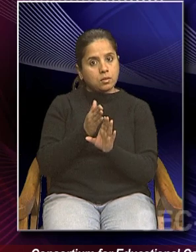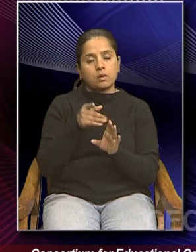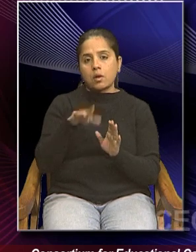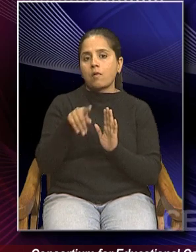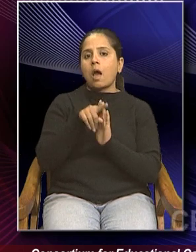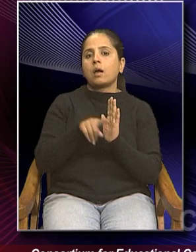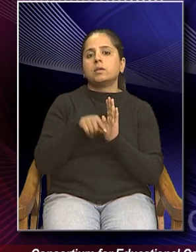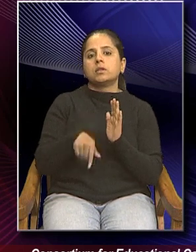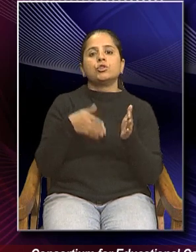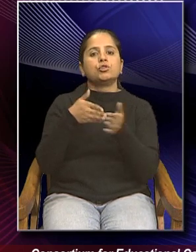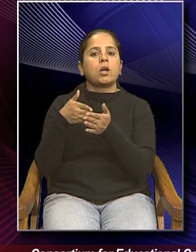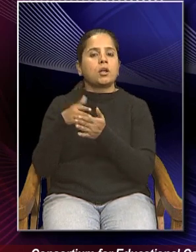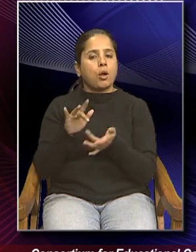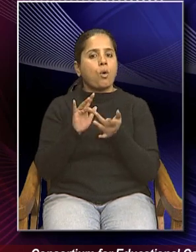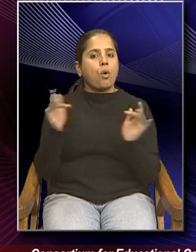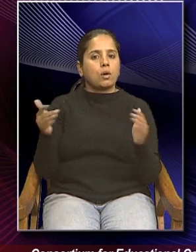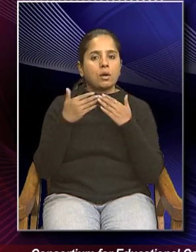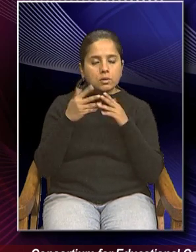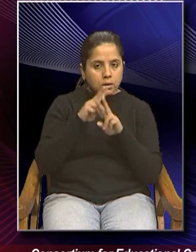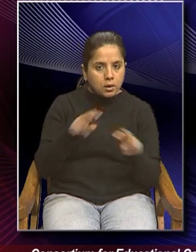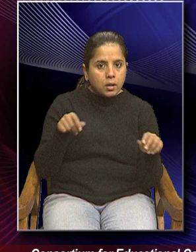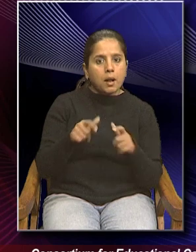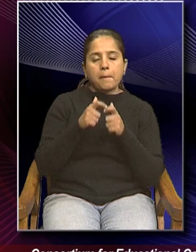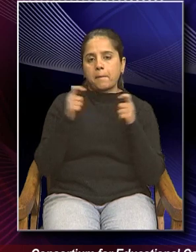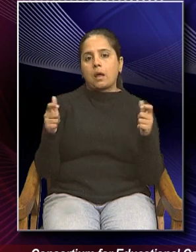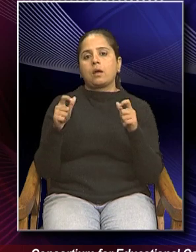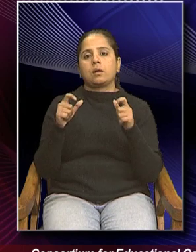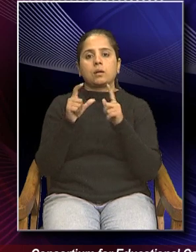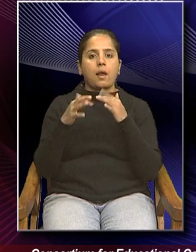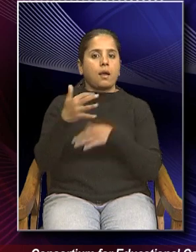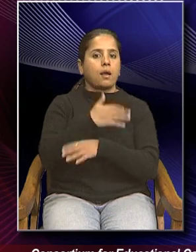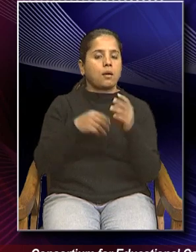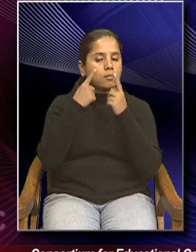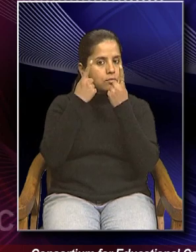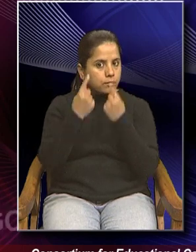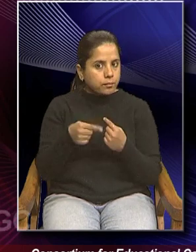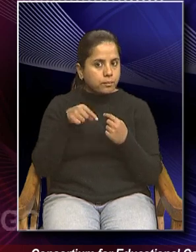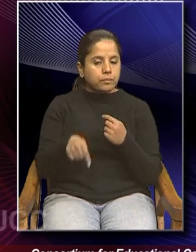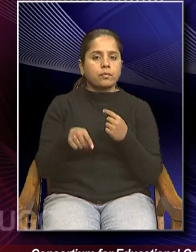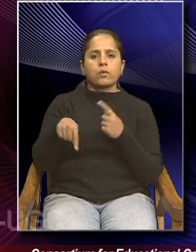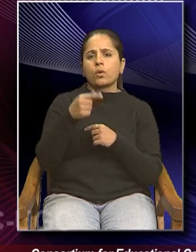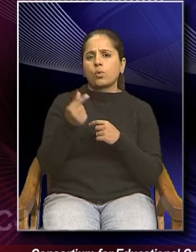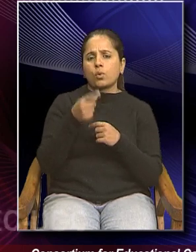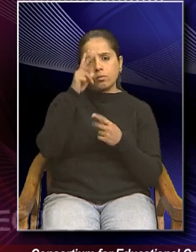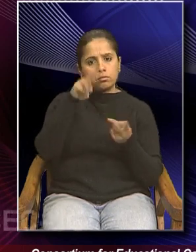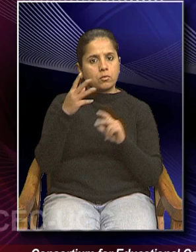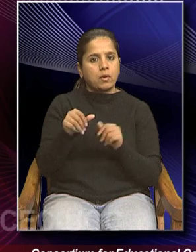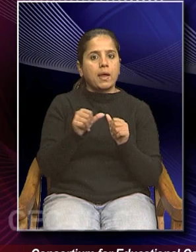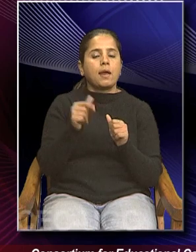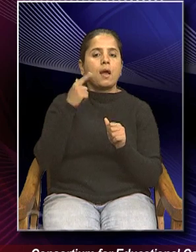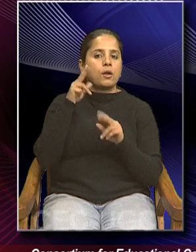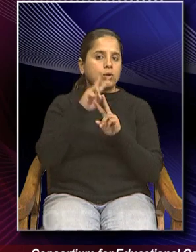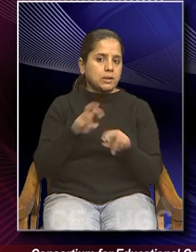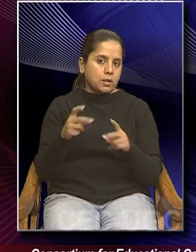ethical challenges in online studies, big data analytics, and the potential misuse of AI in